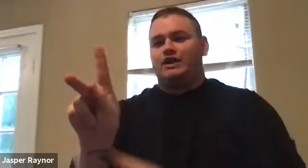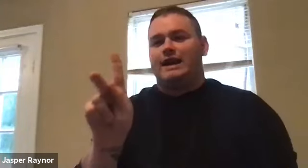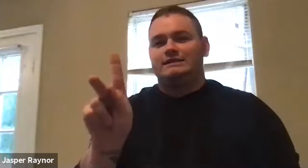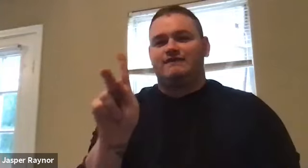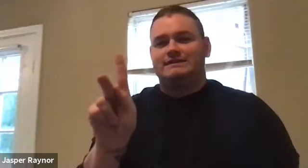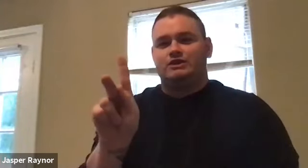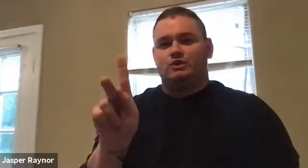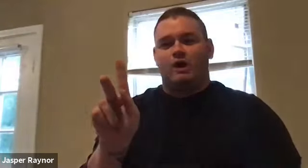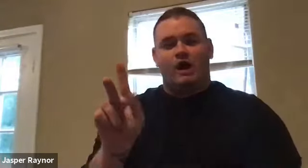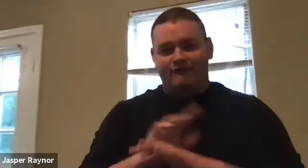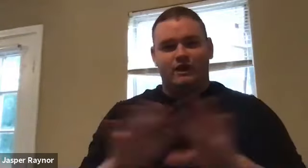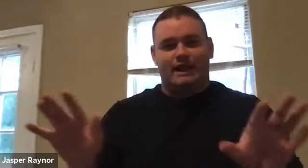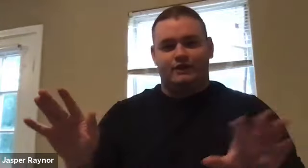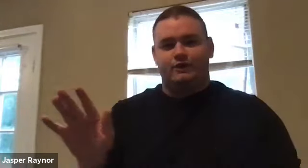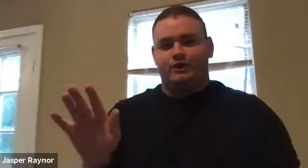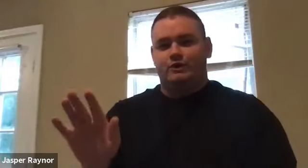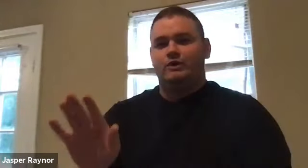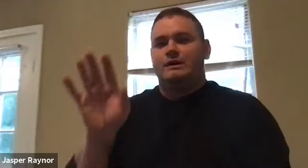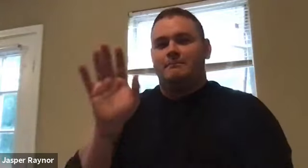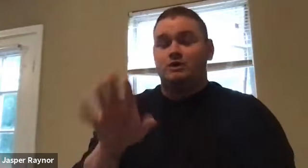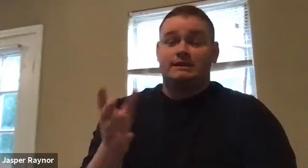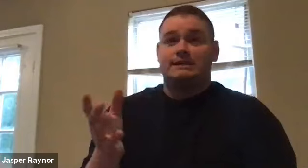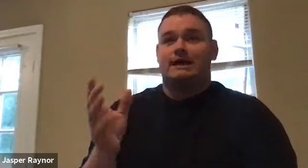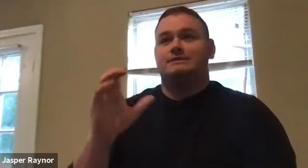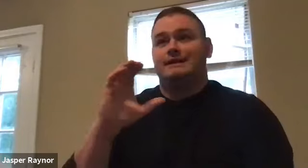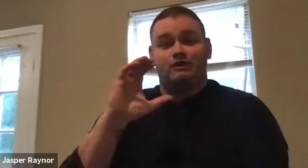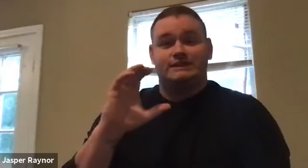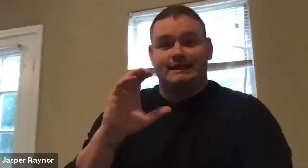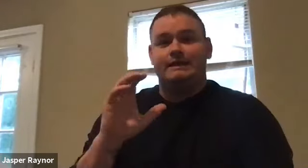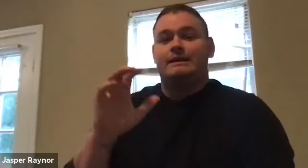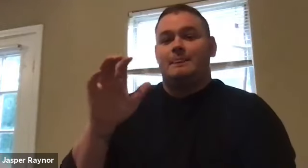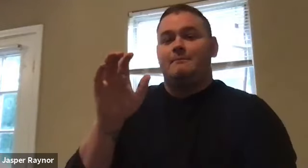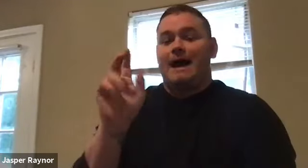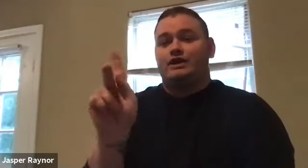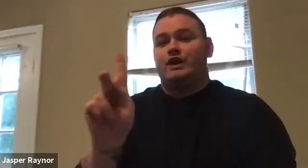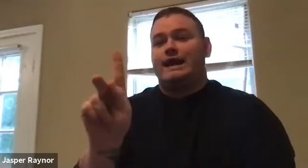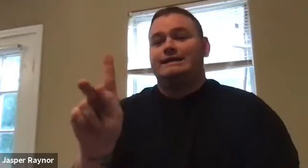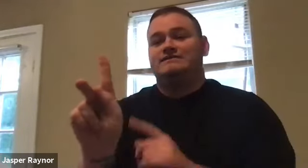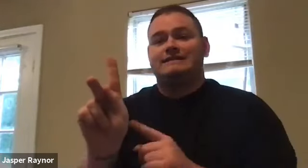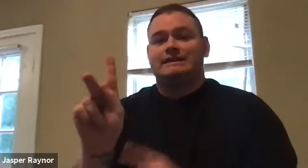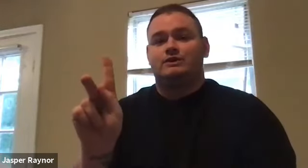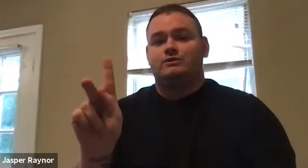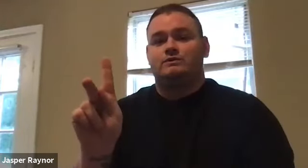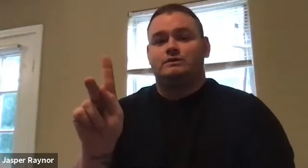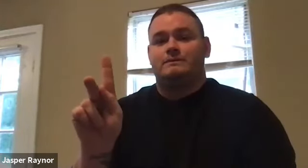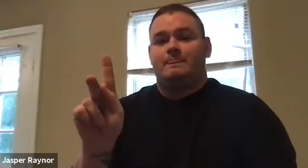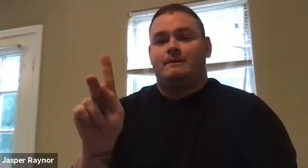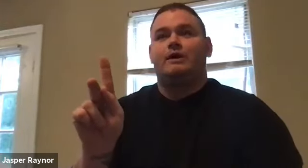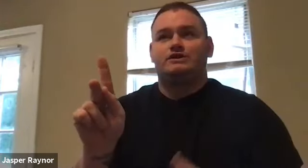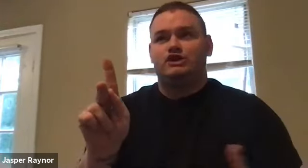hand is facing you. Every letter you do, most of the time, except for C, the back of your hand is facing you. Or in G